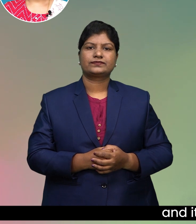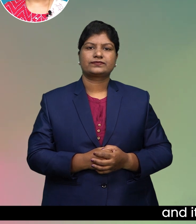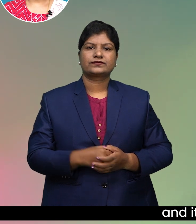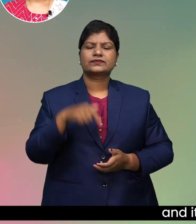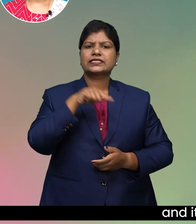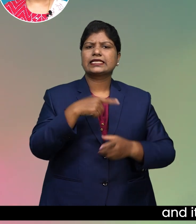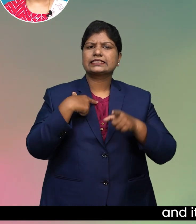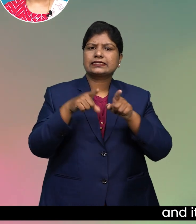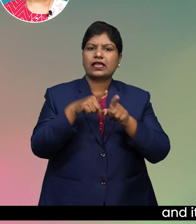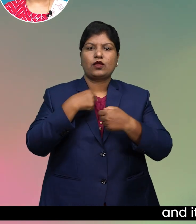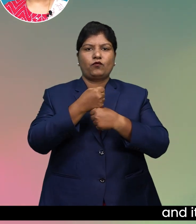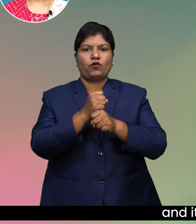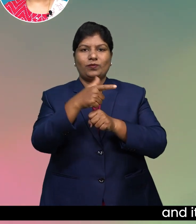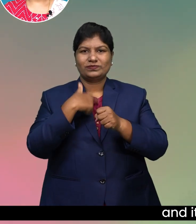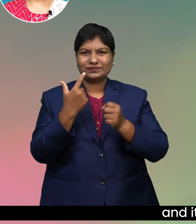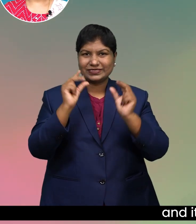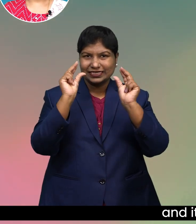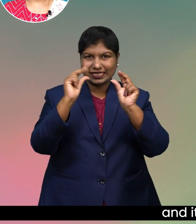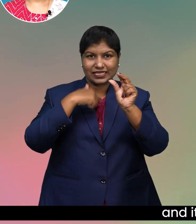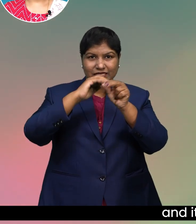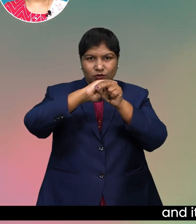and it forms epididymis.